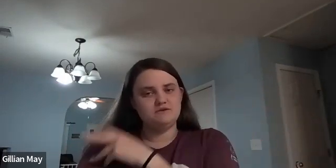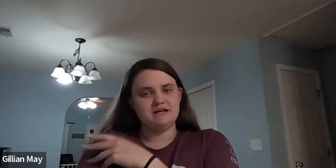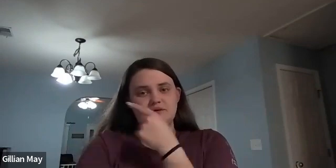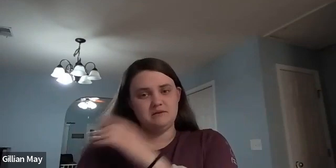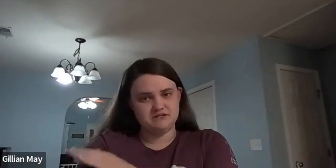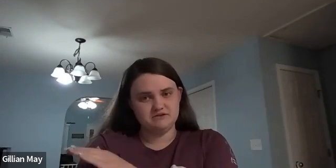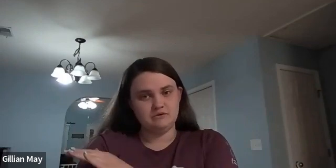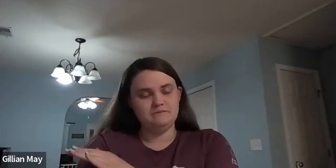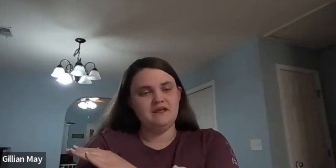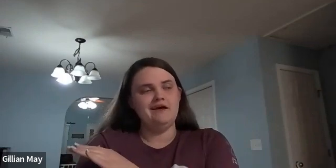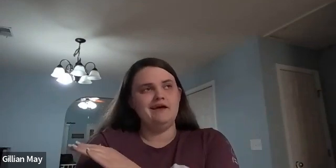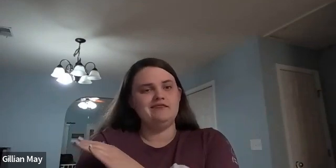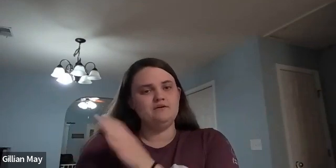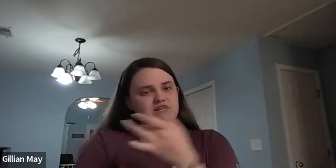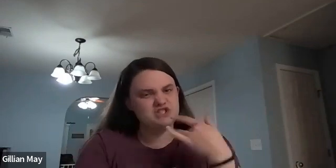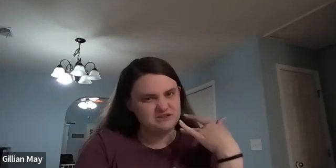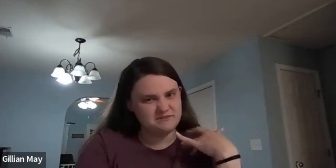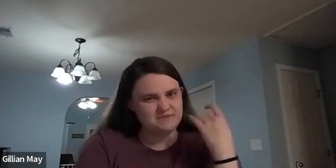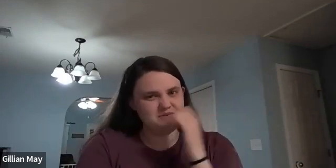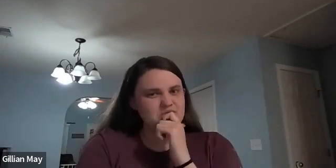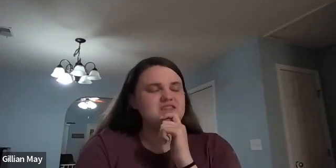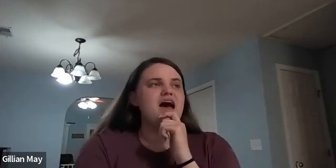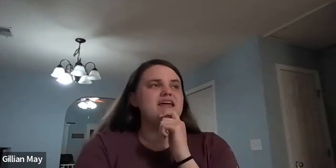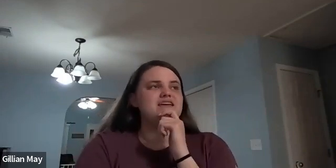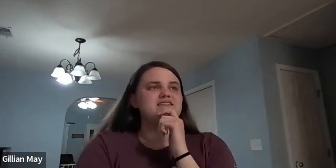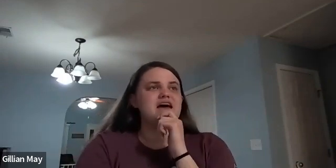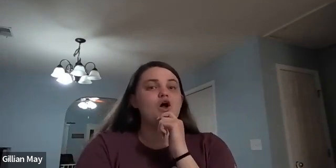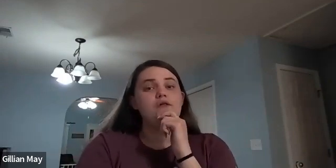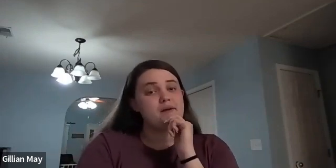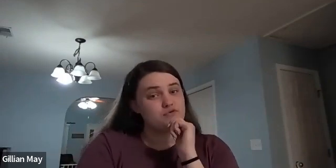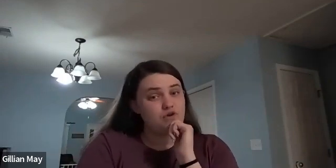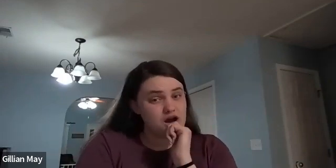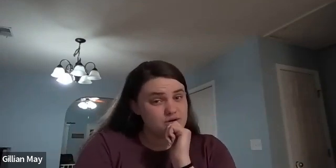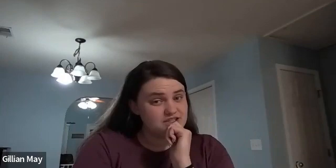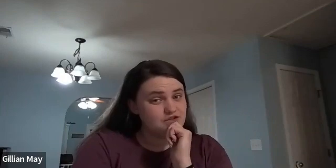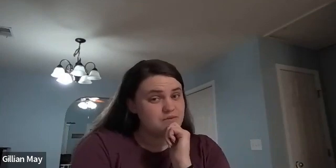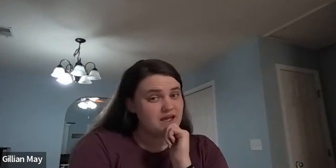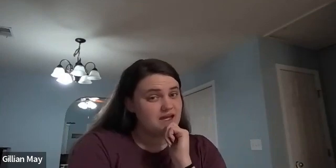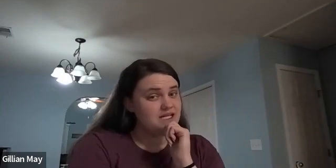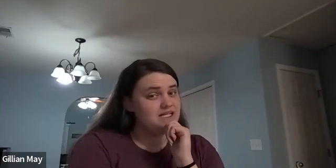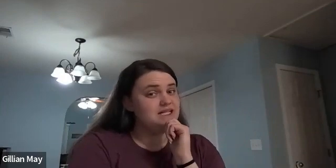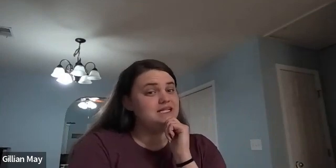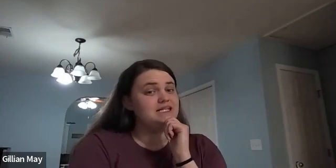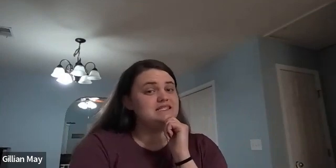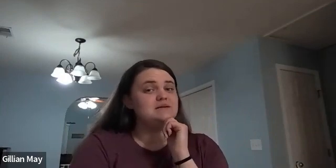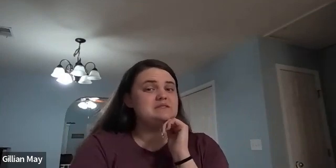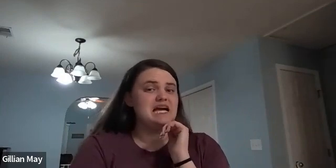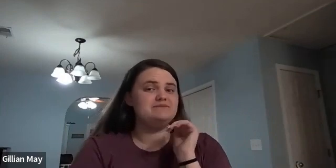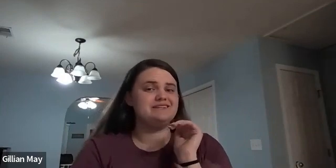back to the public school. The only concern sometimes can be with that is that all that progress you've made can sometimes kind